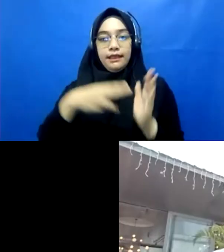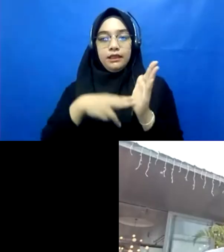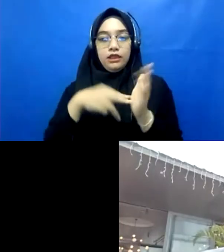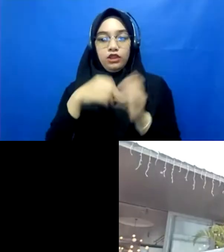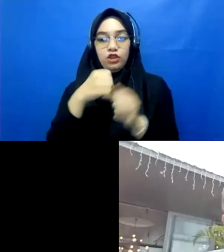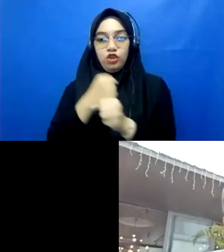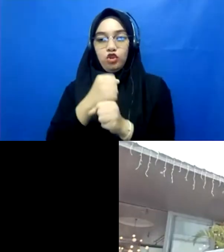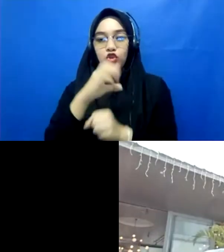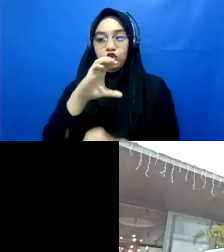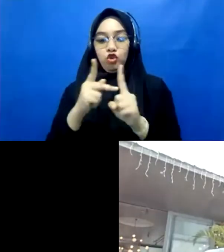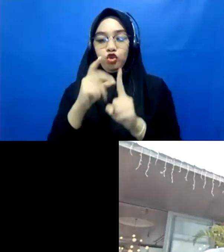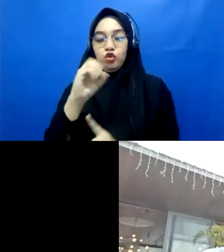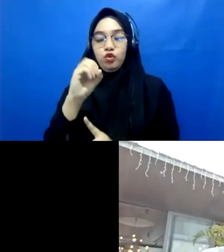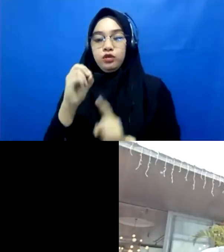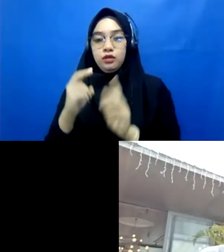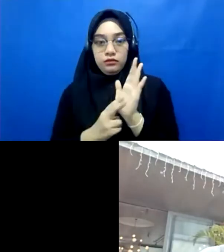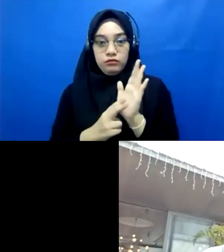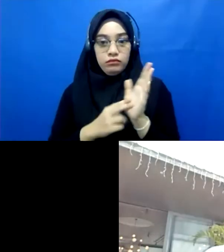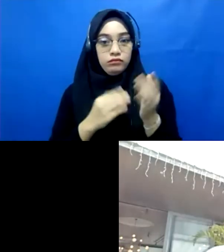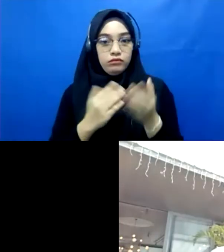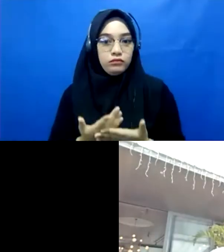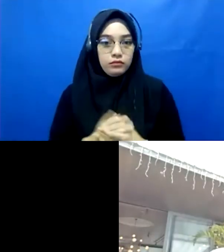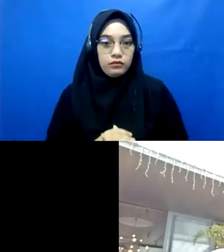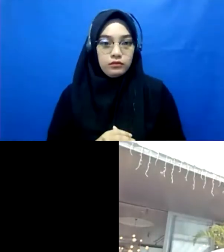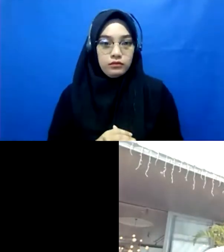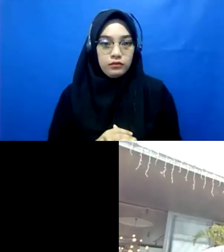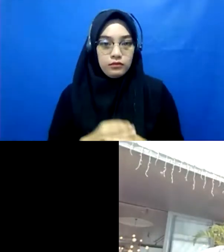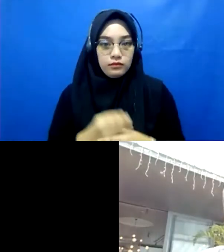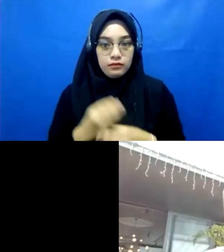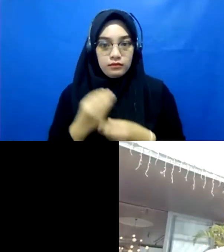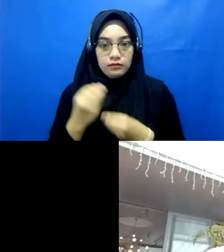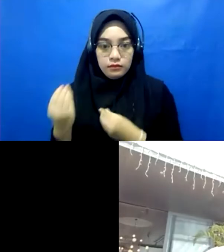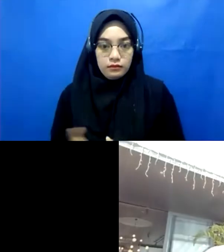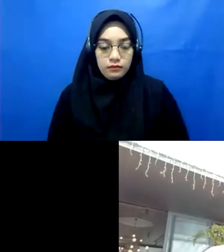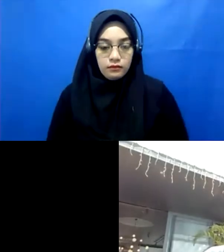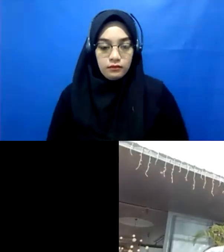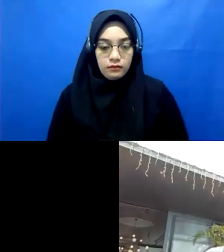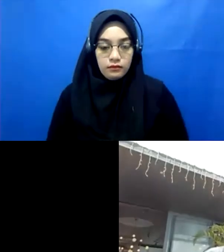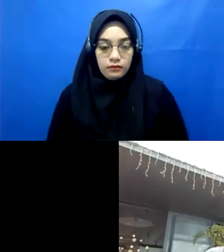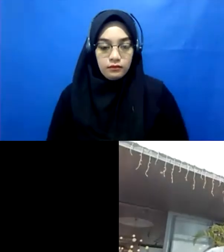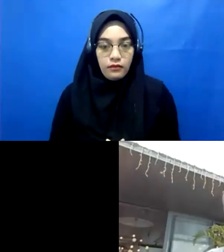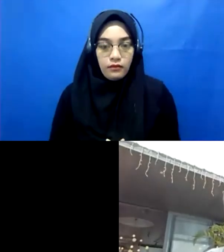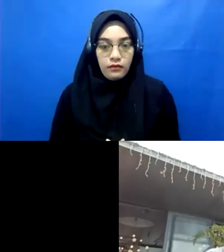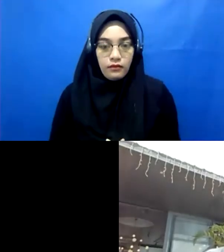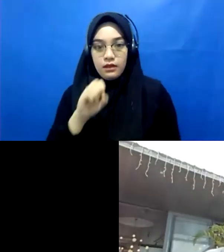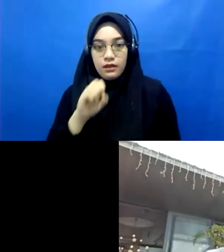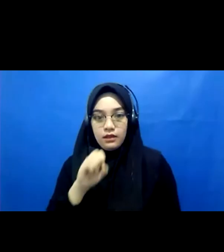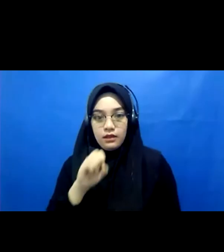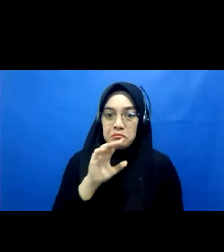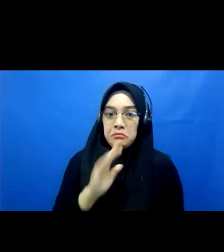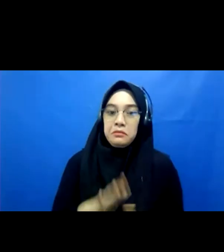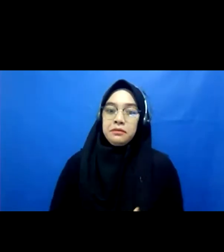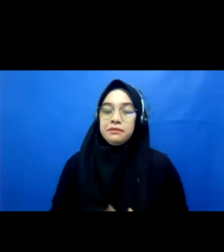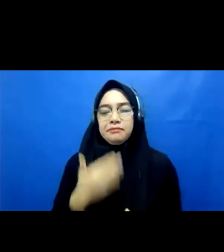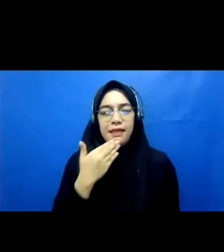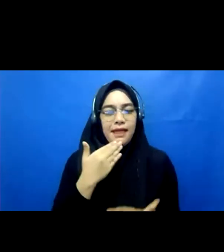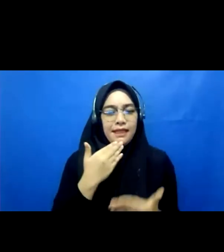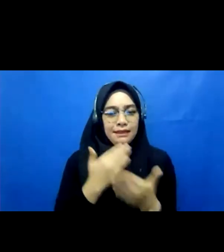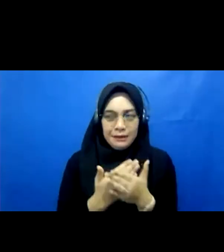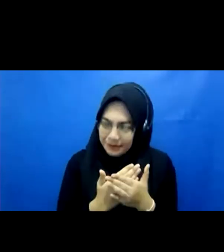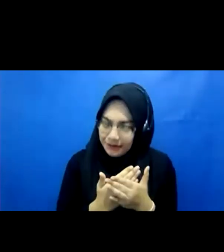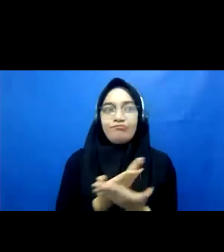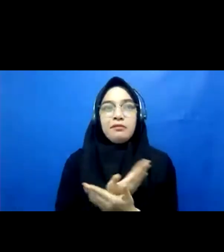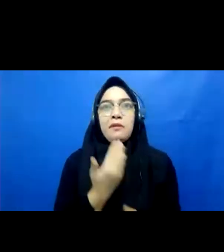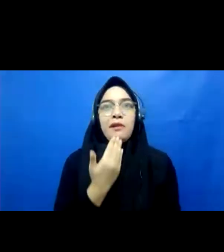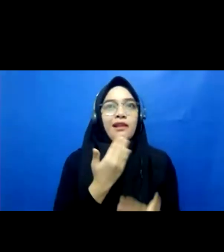you as well, Sing Chun. You know, please share a bit more with us. Okay, first of all, thank you, Alistair, and thank you guys for inviting us.